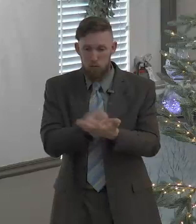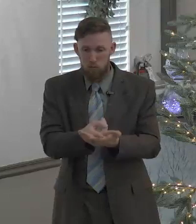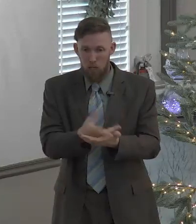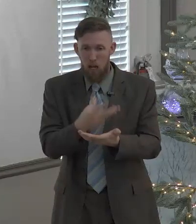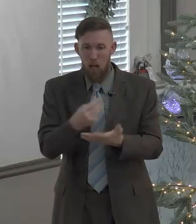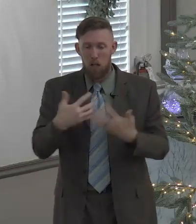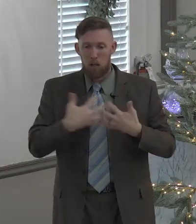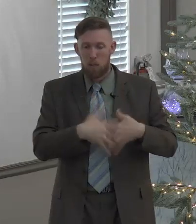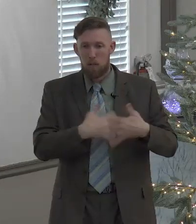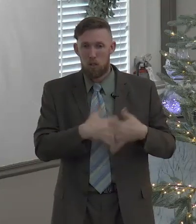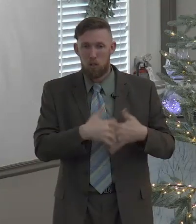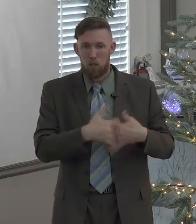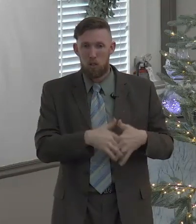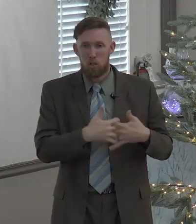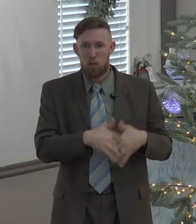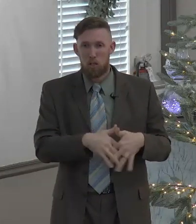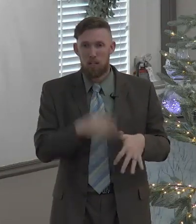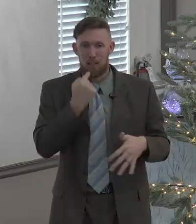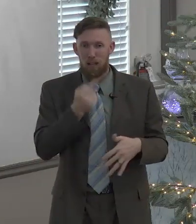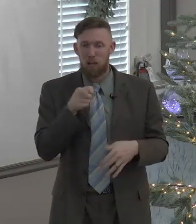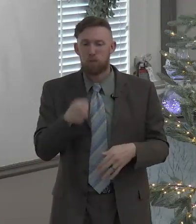The body lies down.